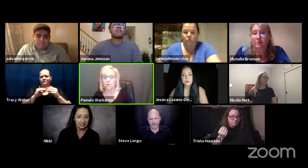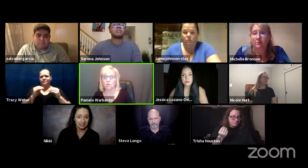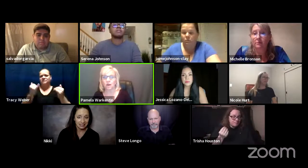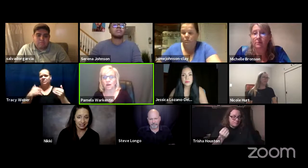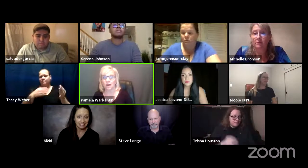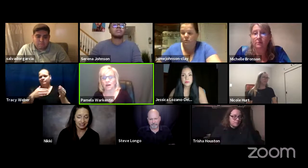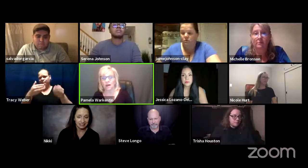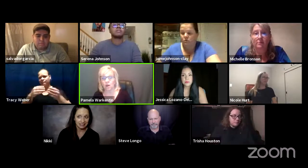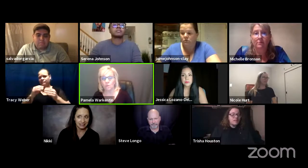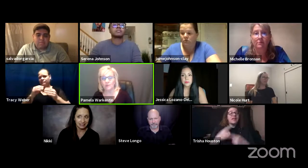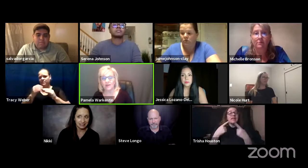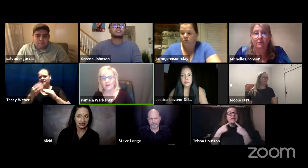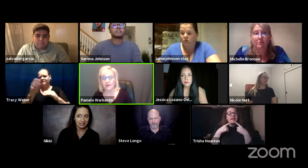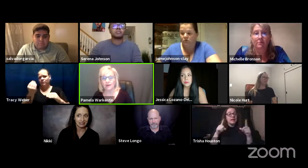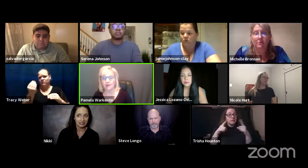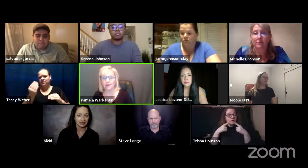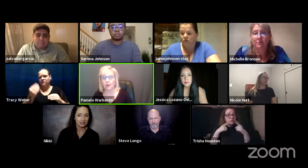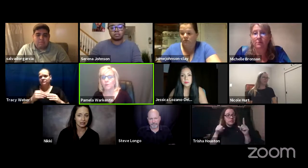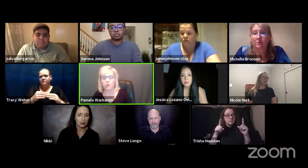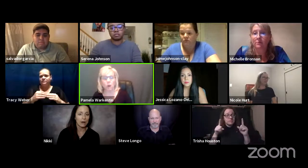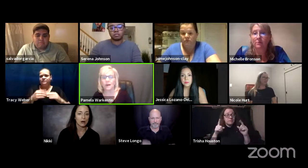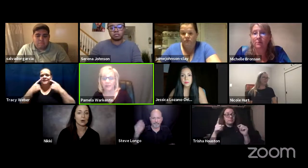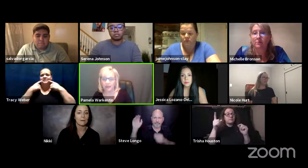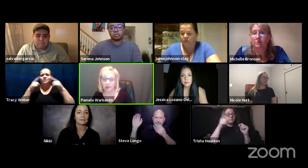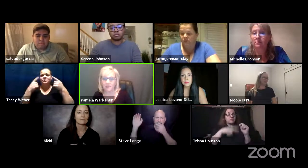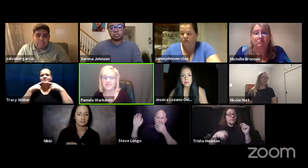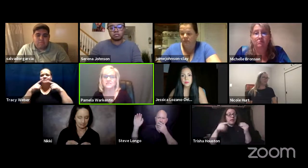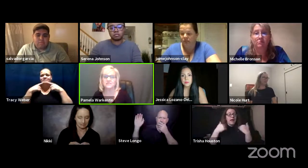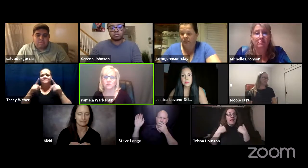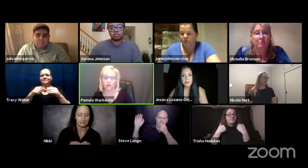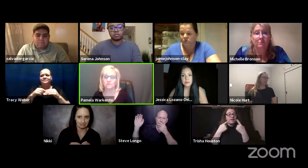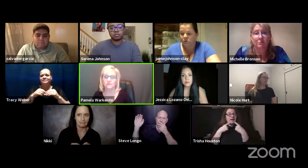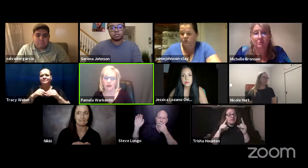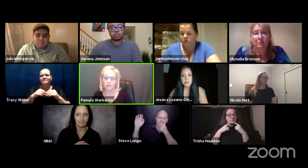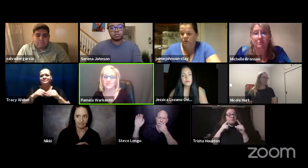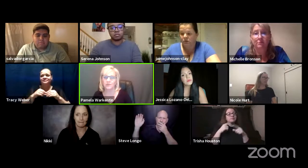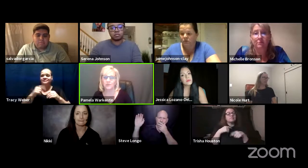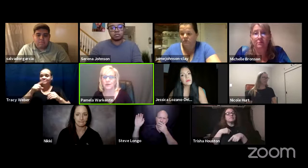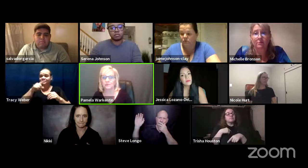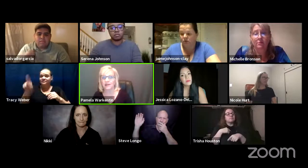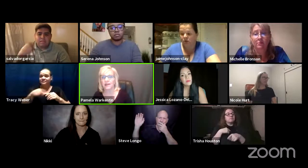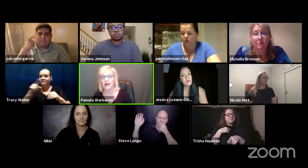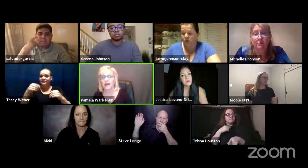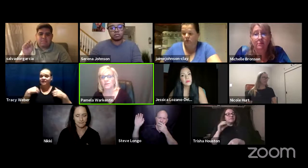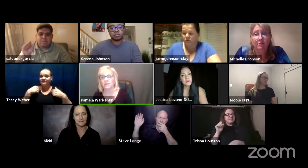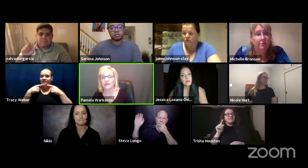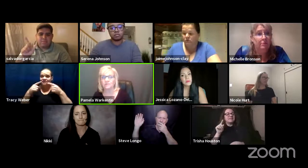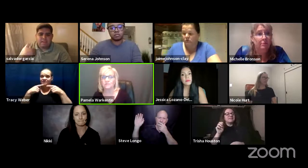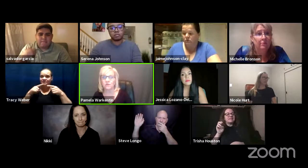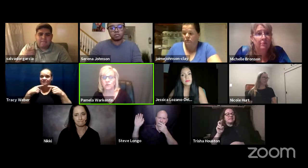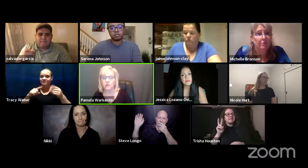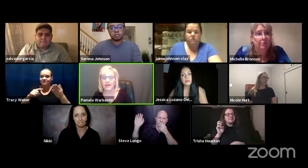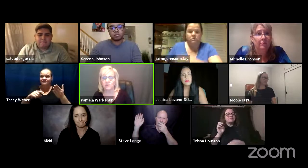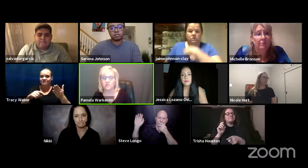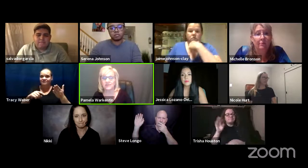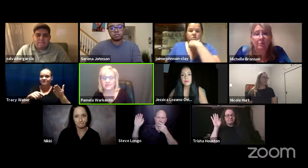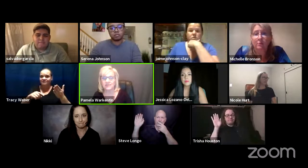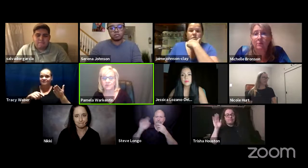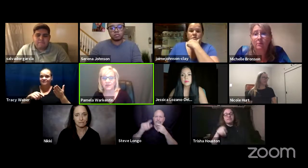no open meeting or no public comments, no comments from the public. We do have a few announcements, I